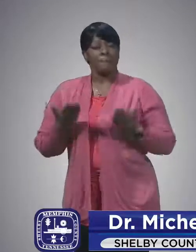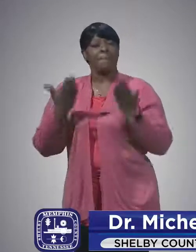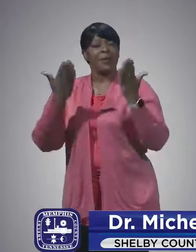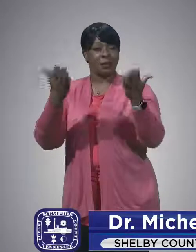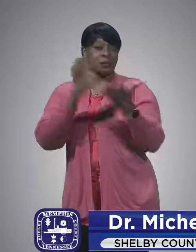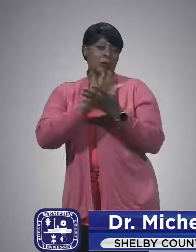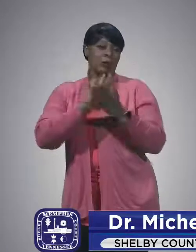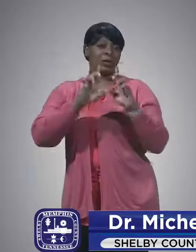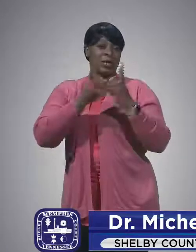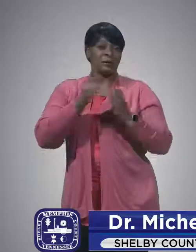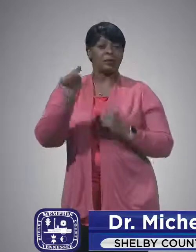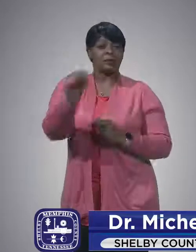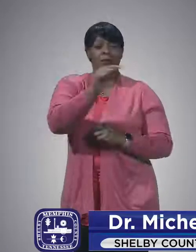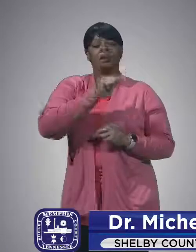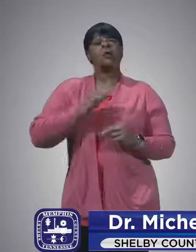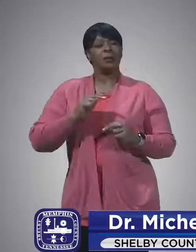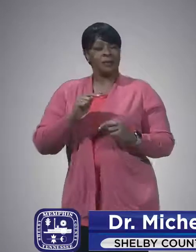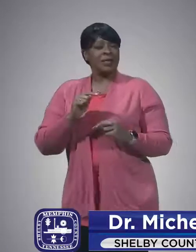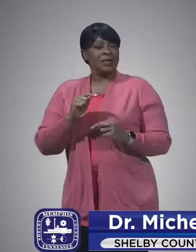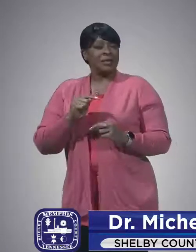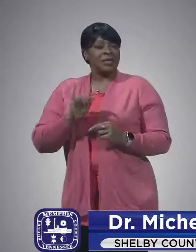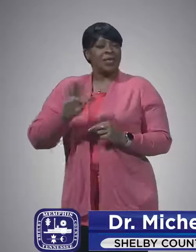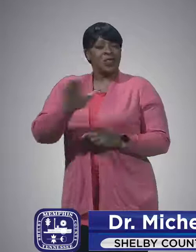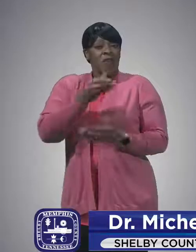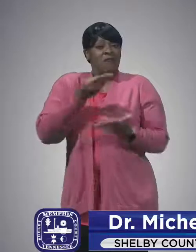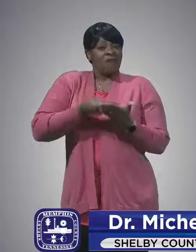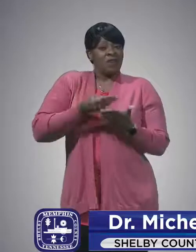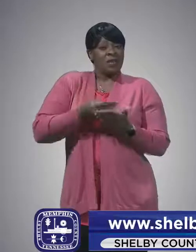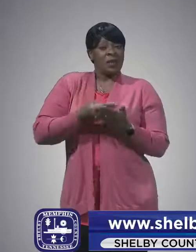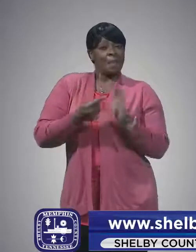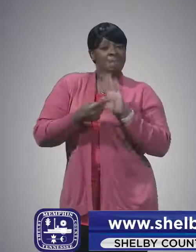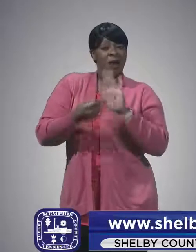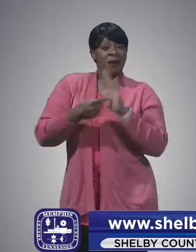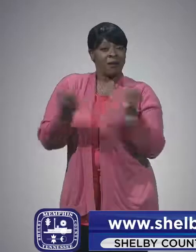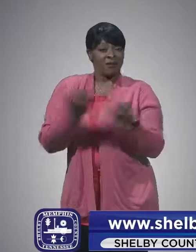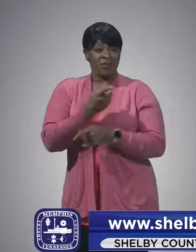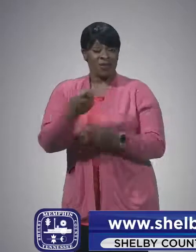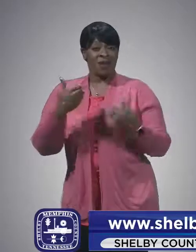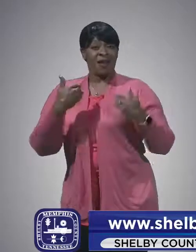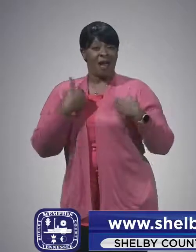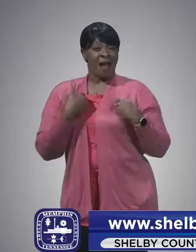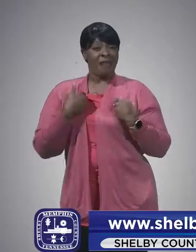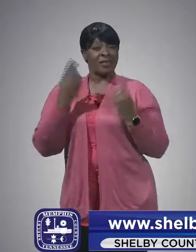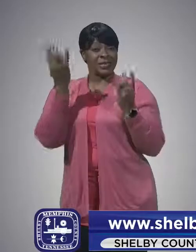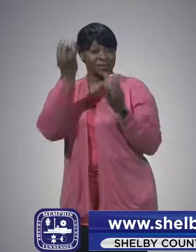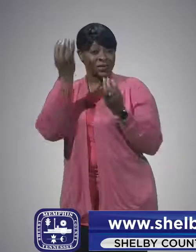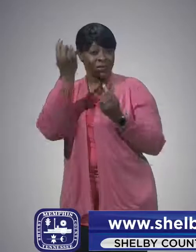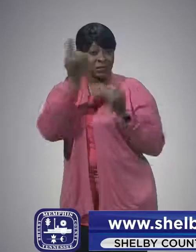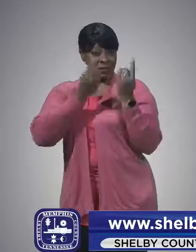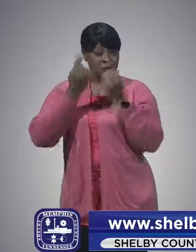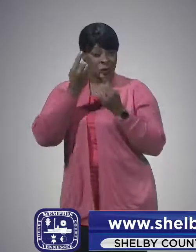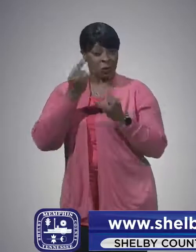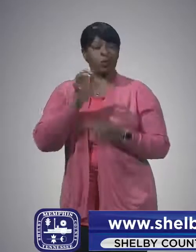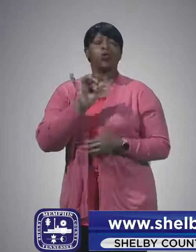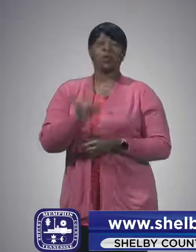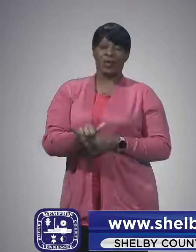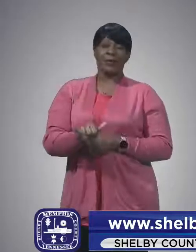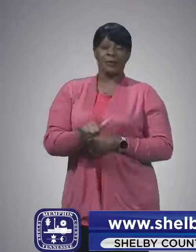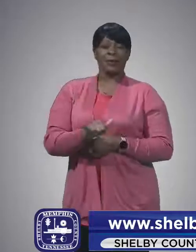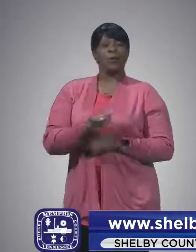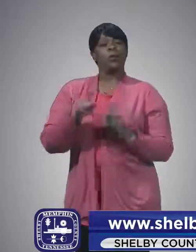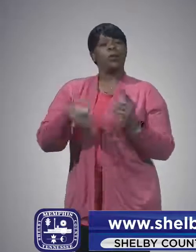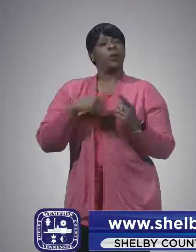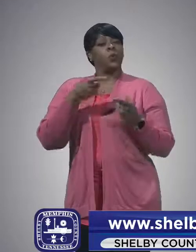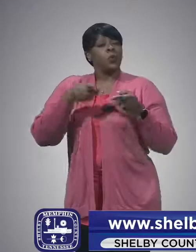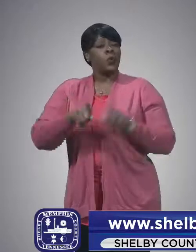that school districts, given their funding model and everything that they have to consider doing that. When you